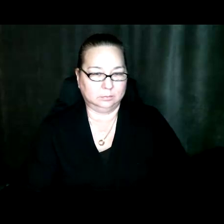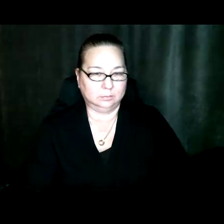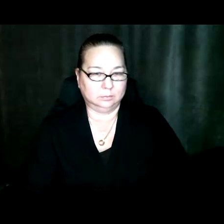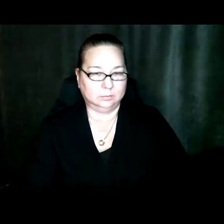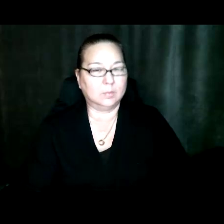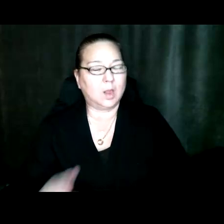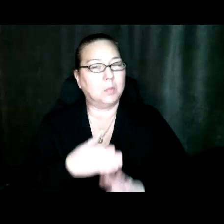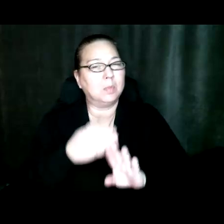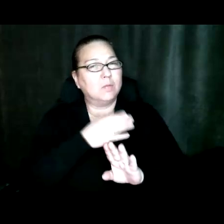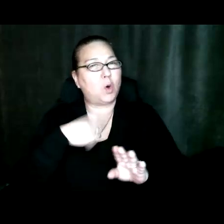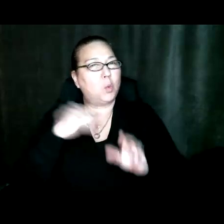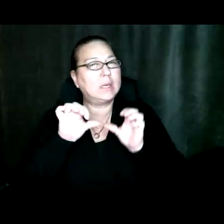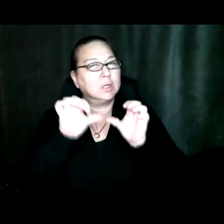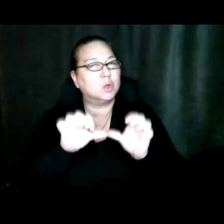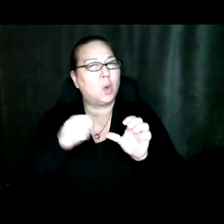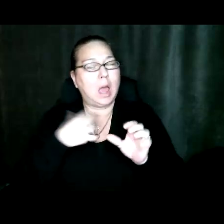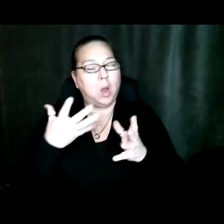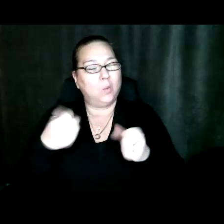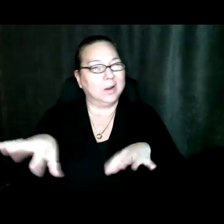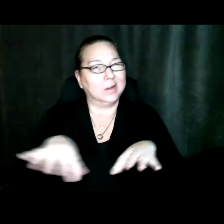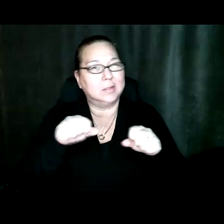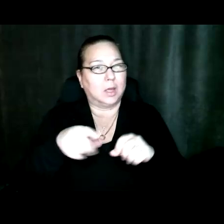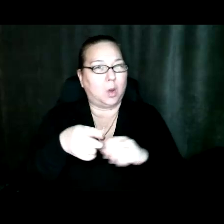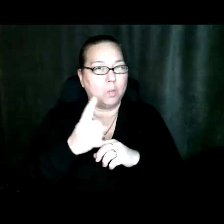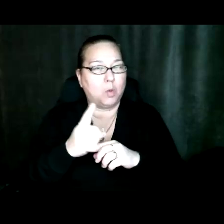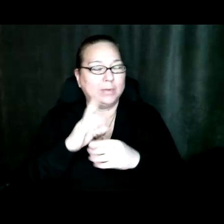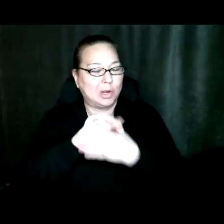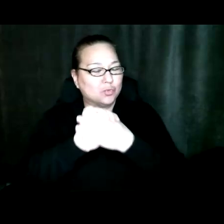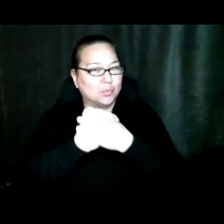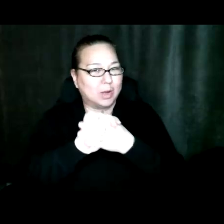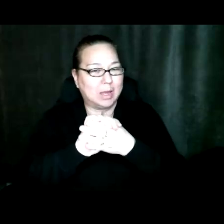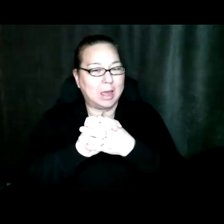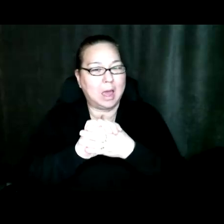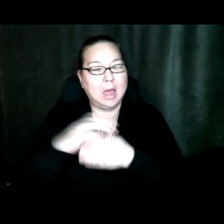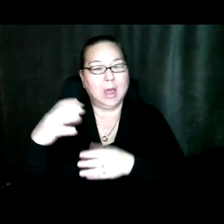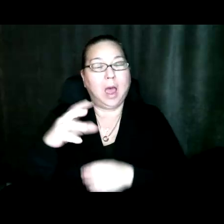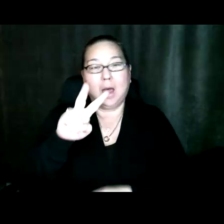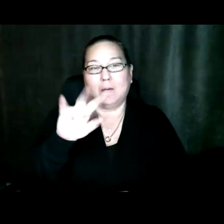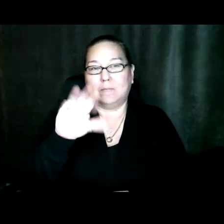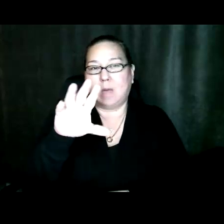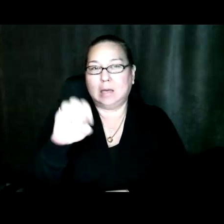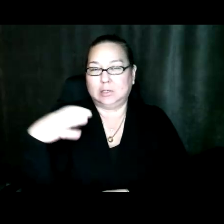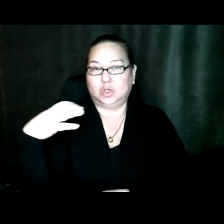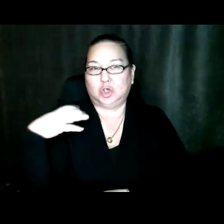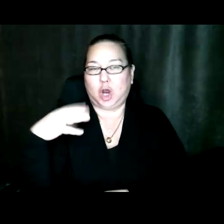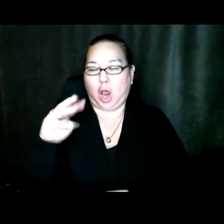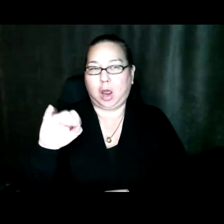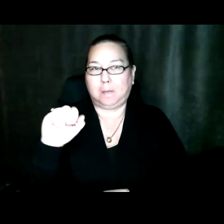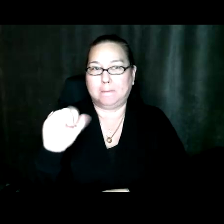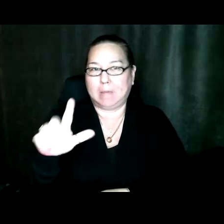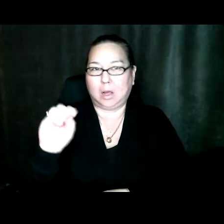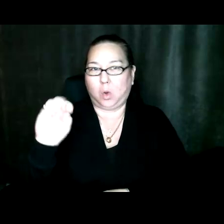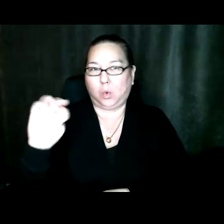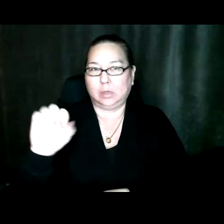Before we move on, I'd also like to take a moment to congratulate Vice Chair Mr. Michael O'Neill on his reappointment to the Boston School